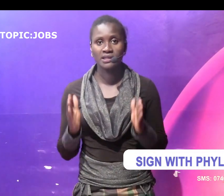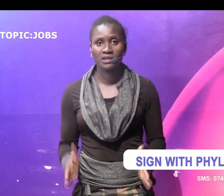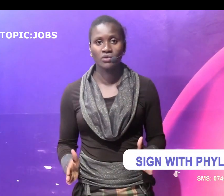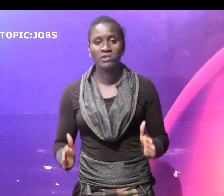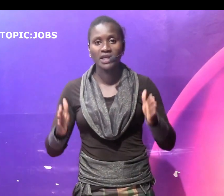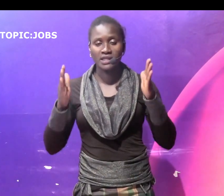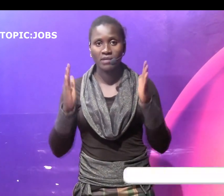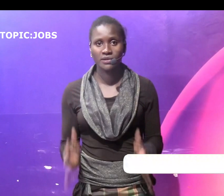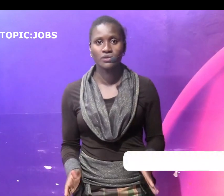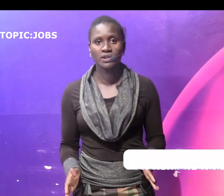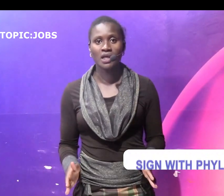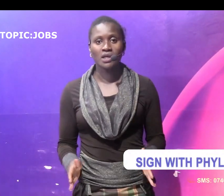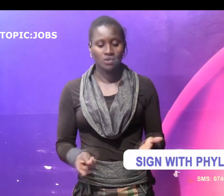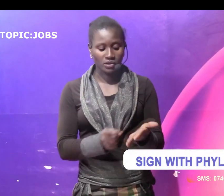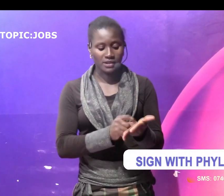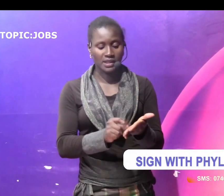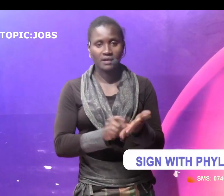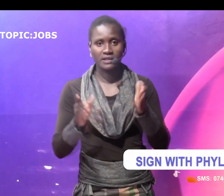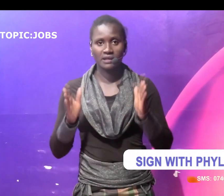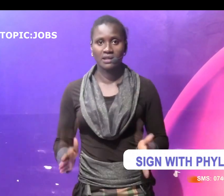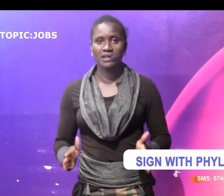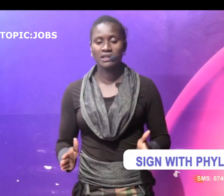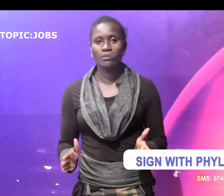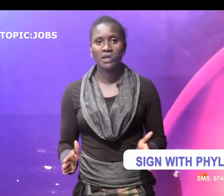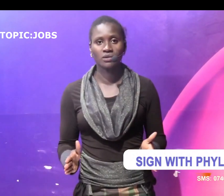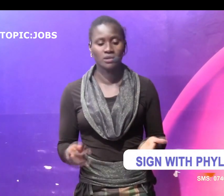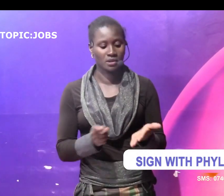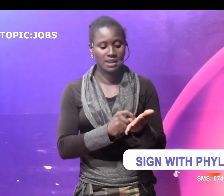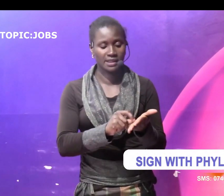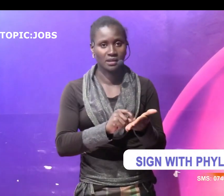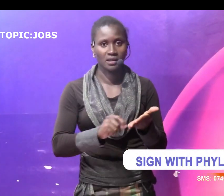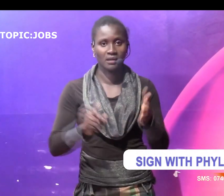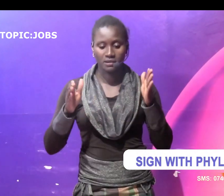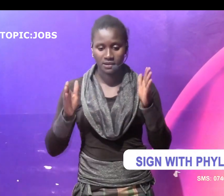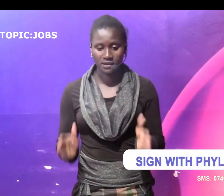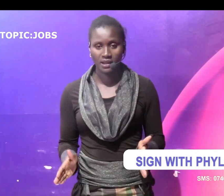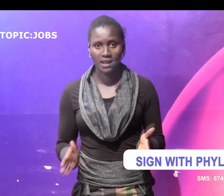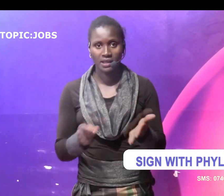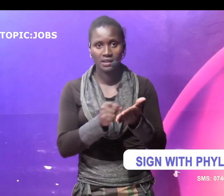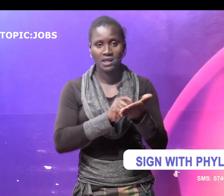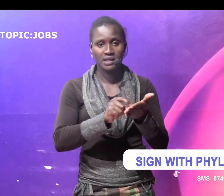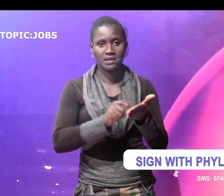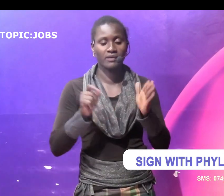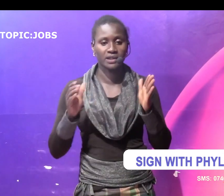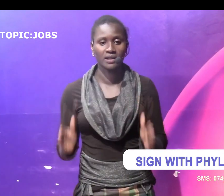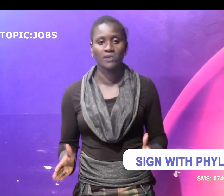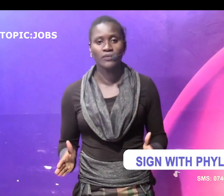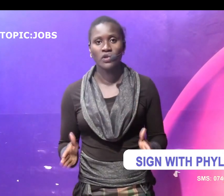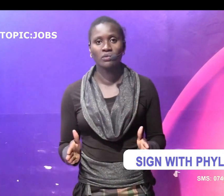meaning is a person. So secretary, it is a person. Secretary, like this, secretary. You